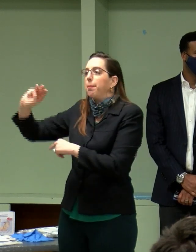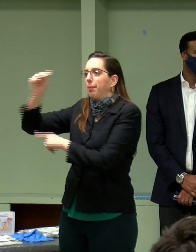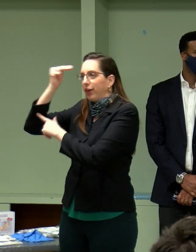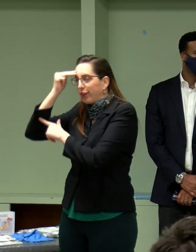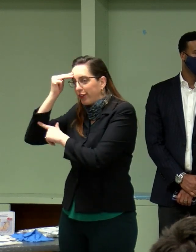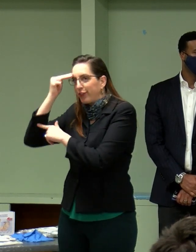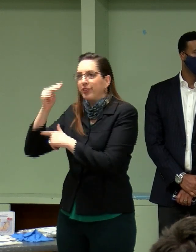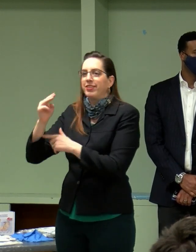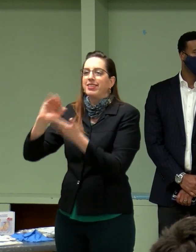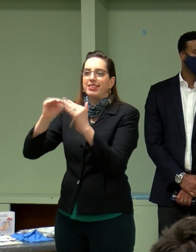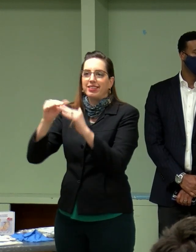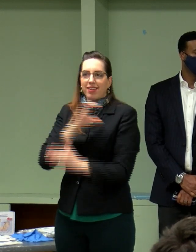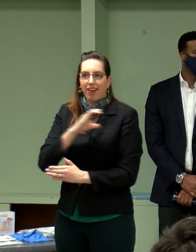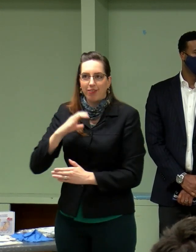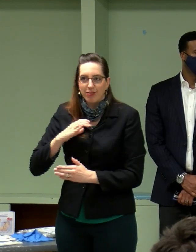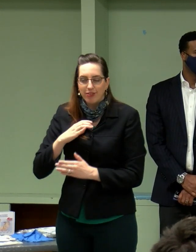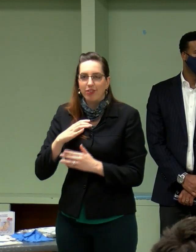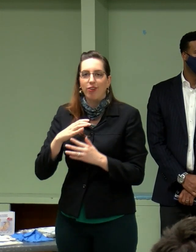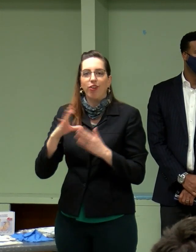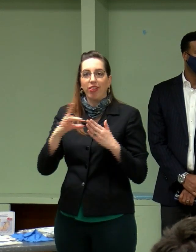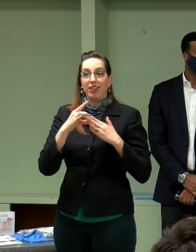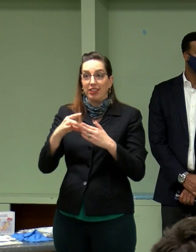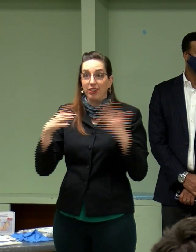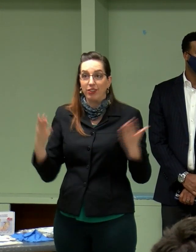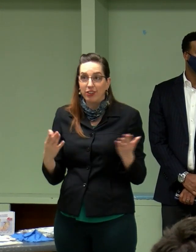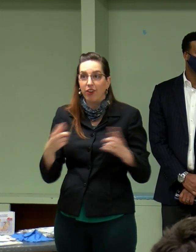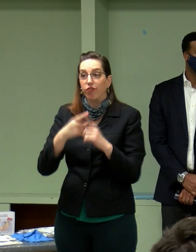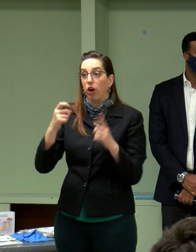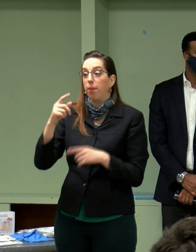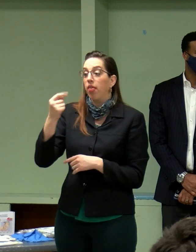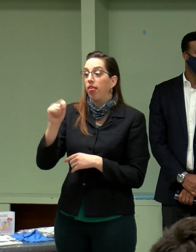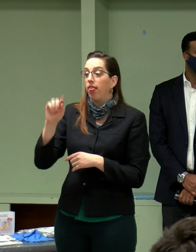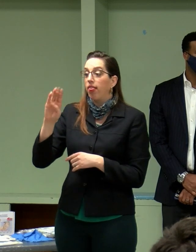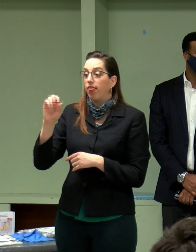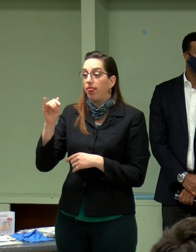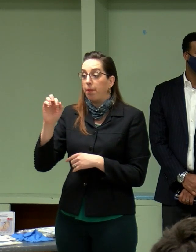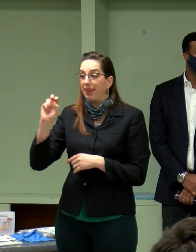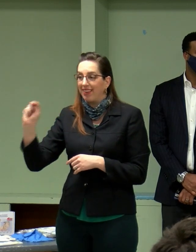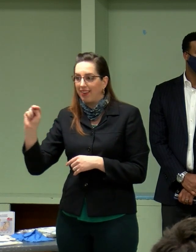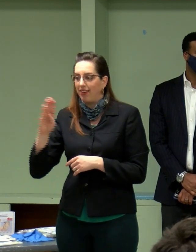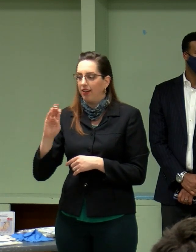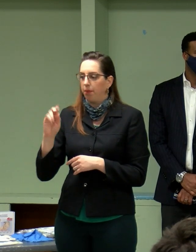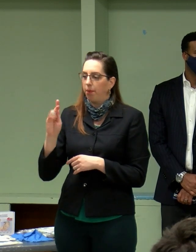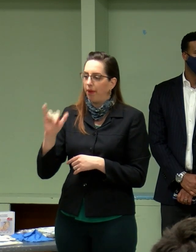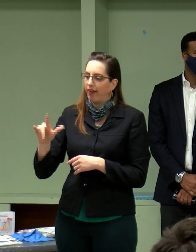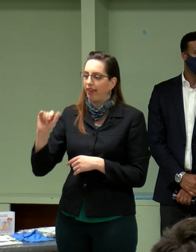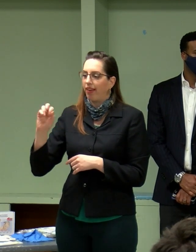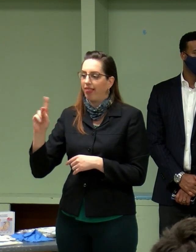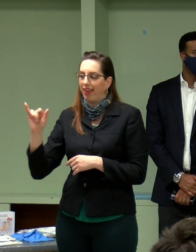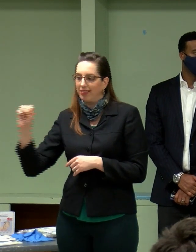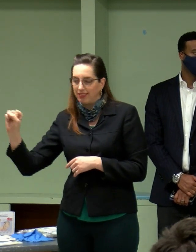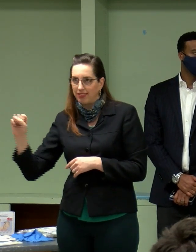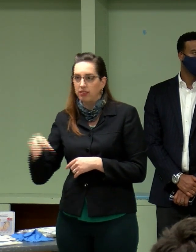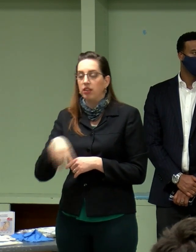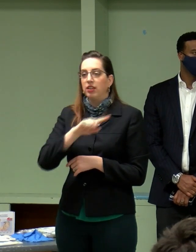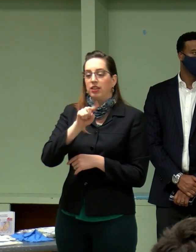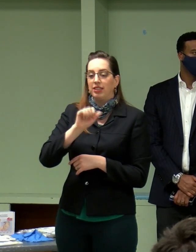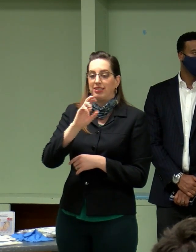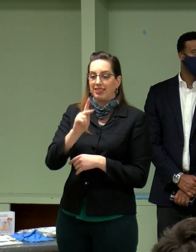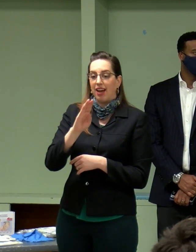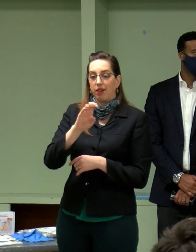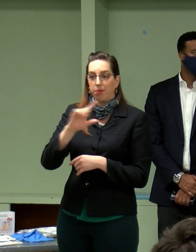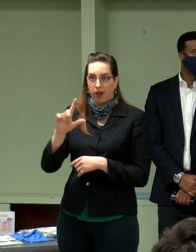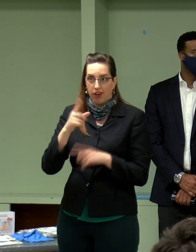council and the leaders here from the Beacon, Becky Landis, Zach Bell from the Salvation